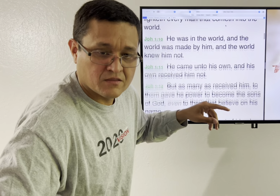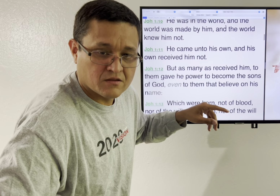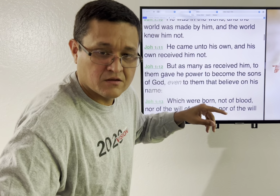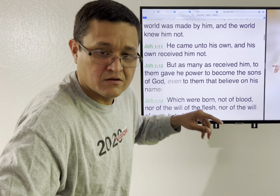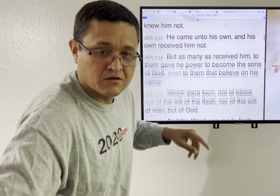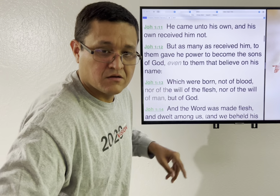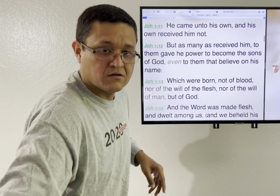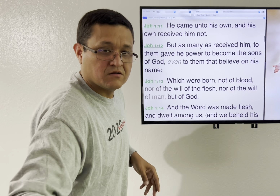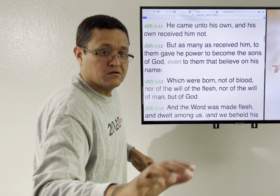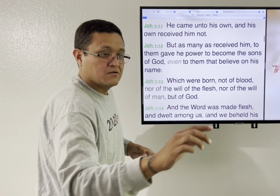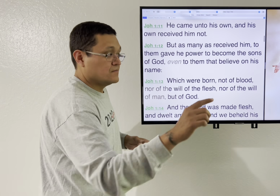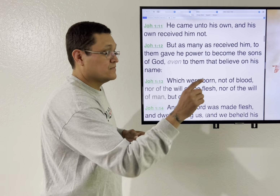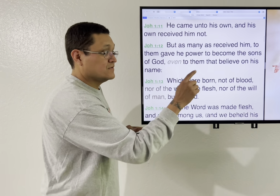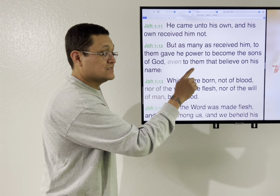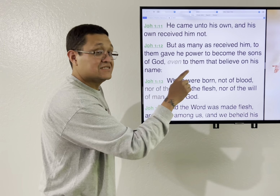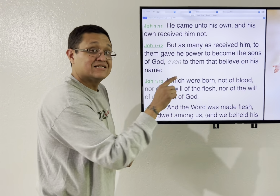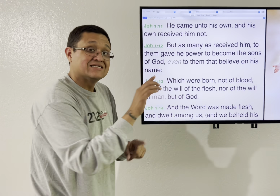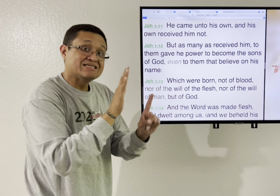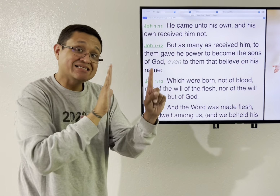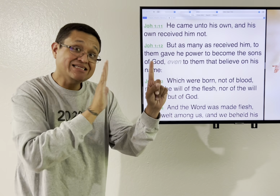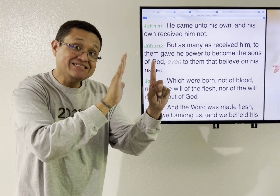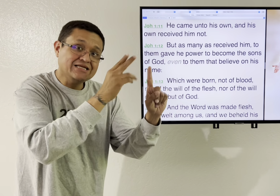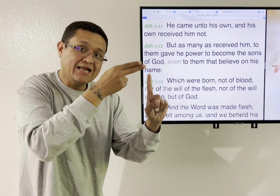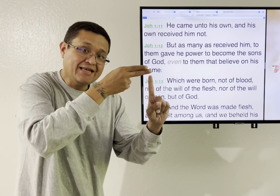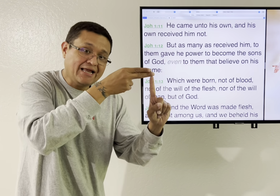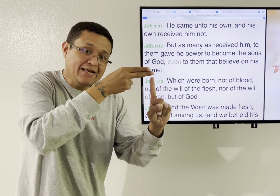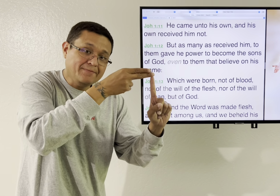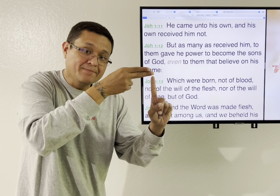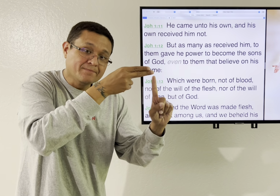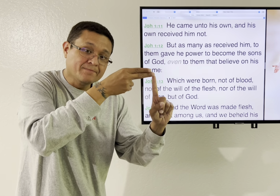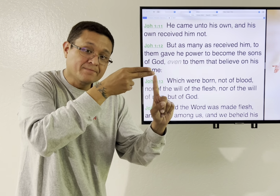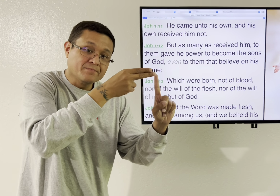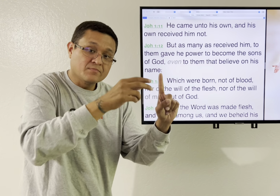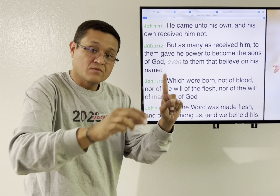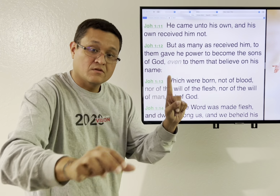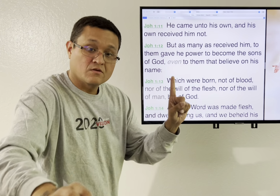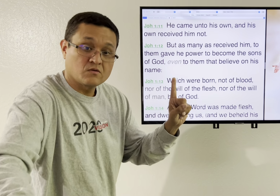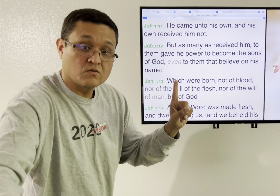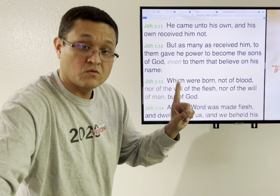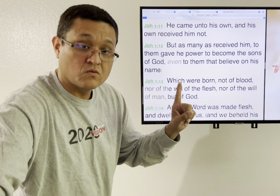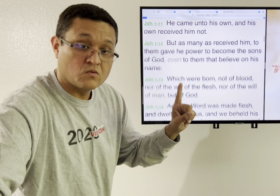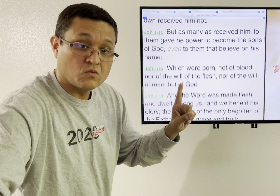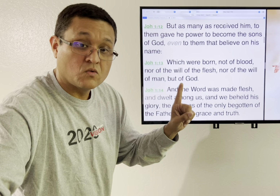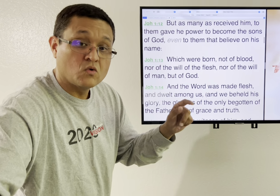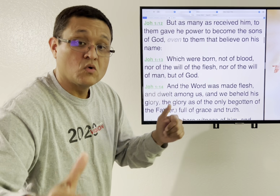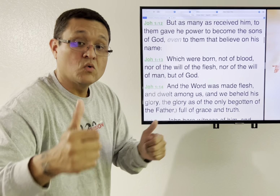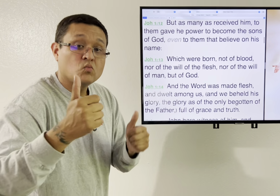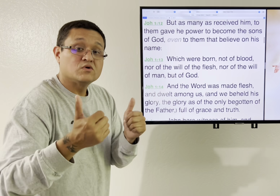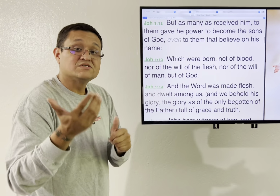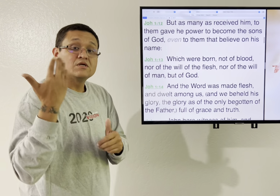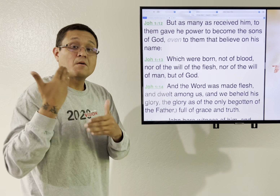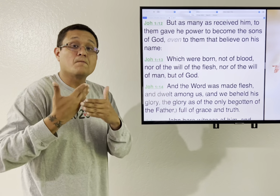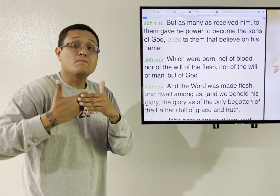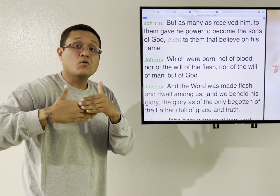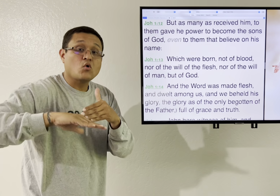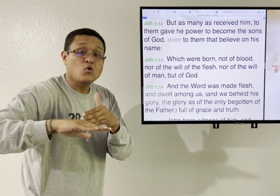Hold on. So let's go back down. So again, his name.